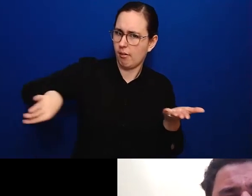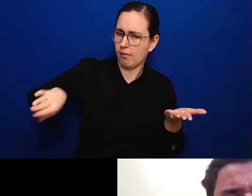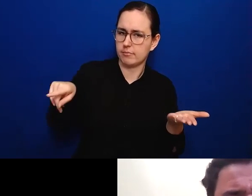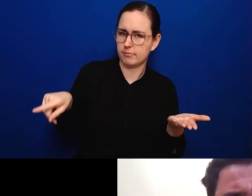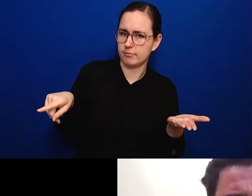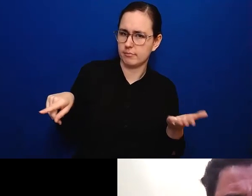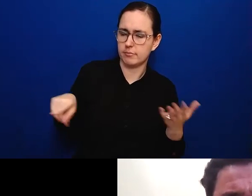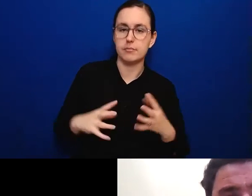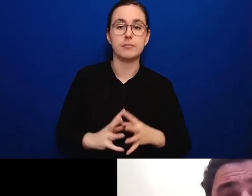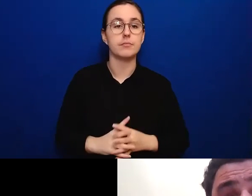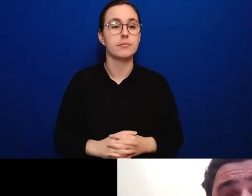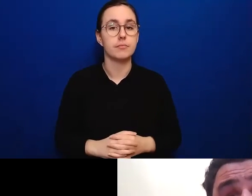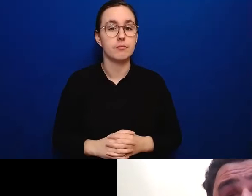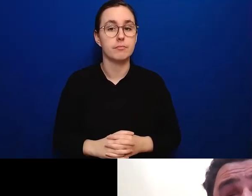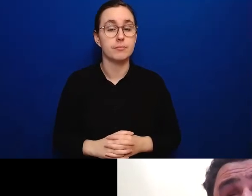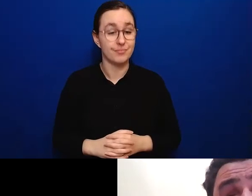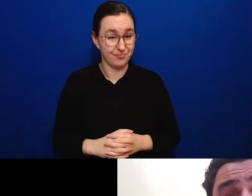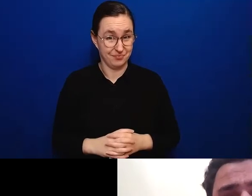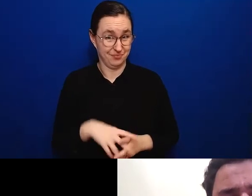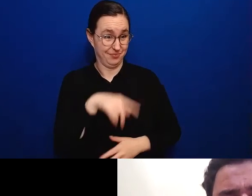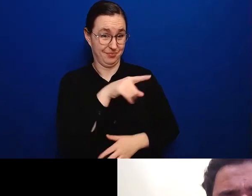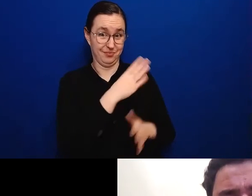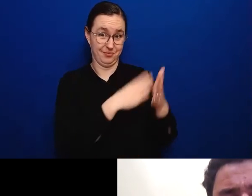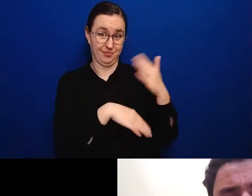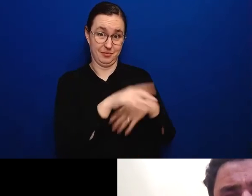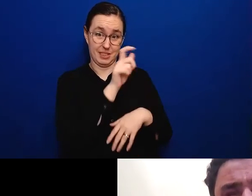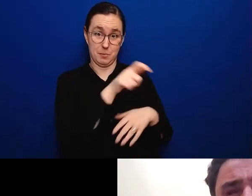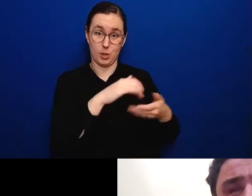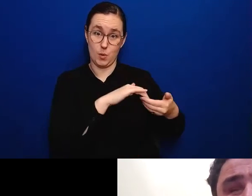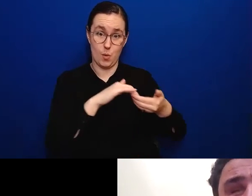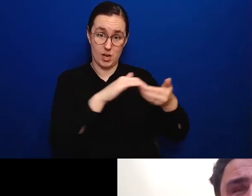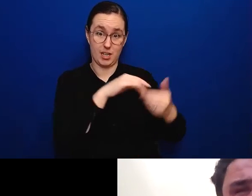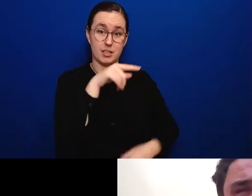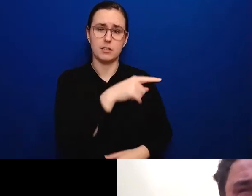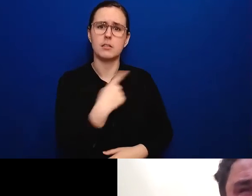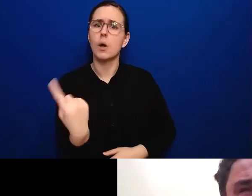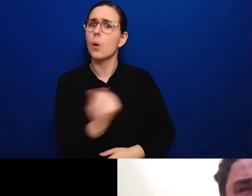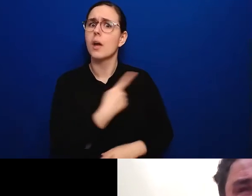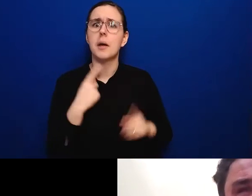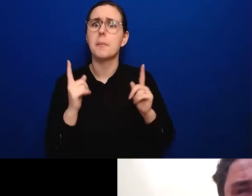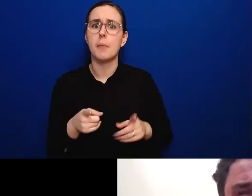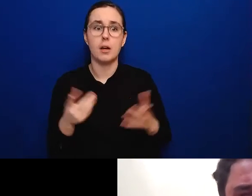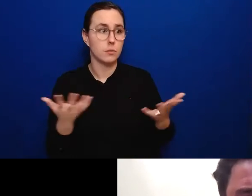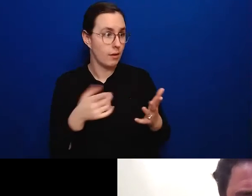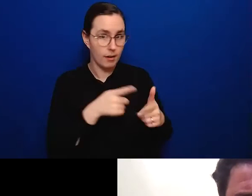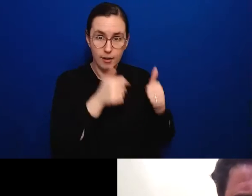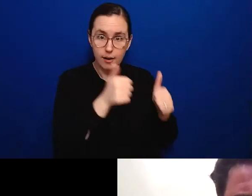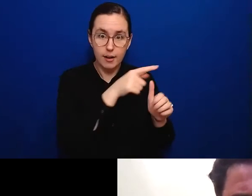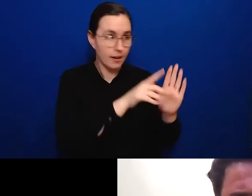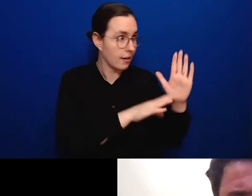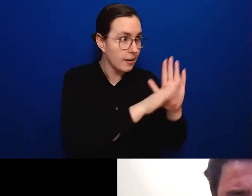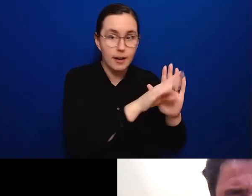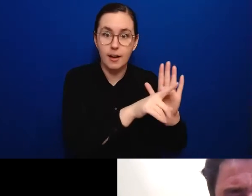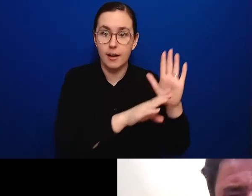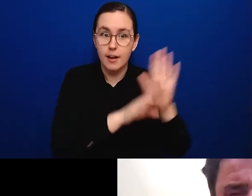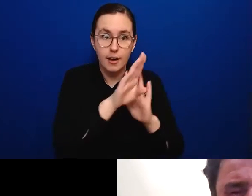stories for the organizations of persons with disabilities, for the documentation and dissemination of the good practices around the world. And dissemination of